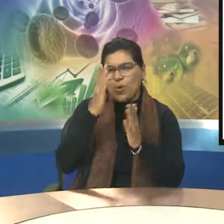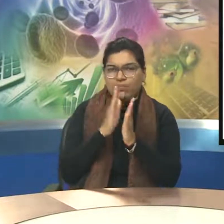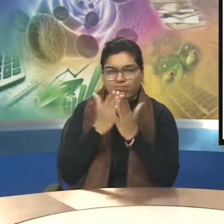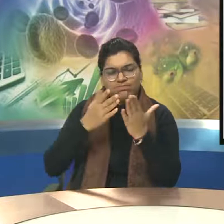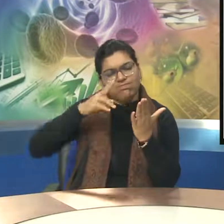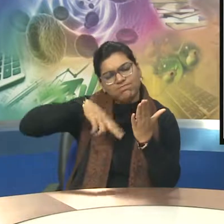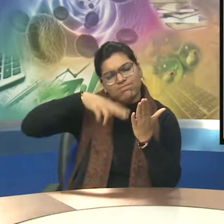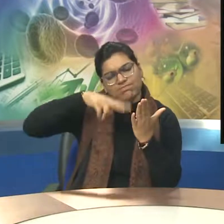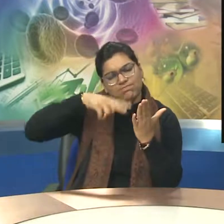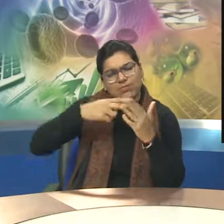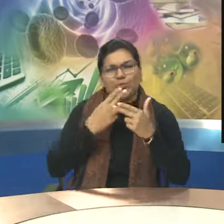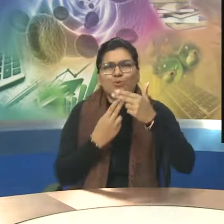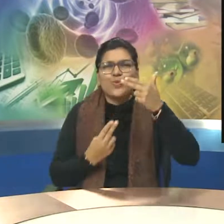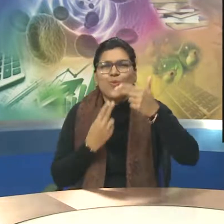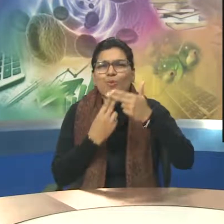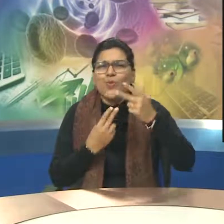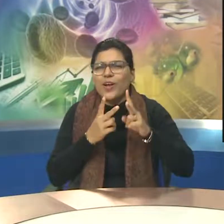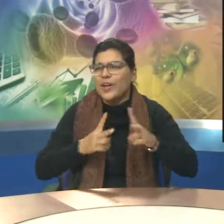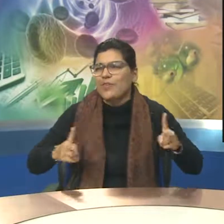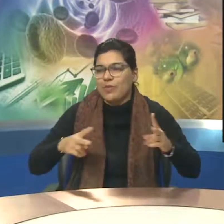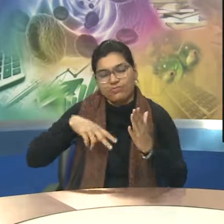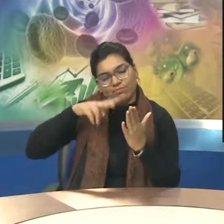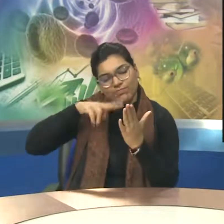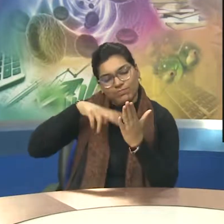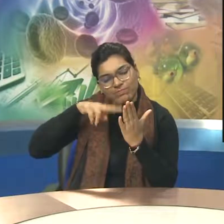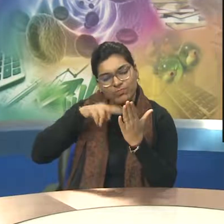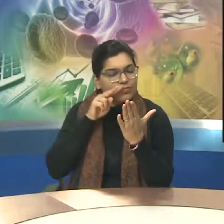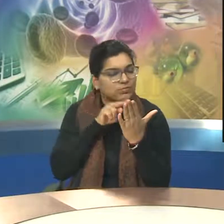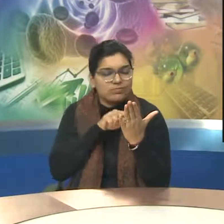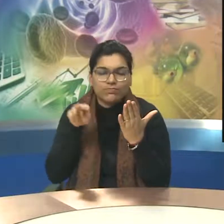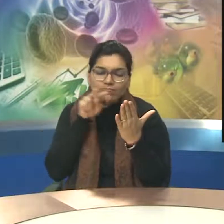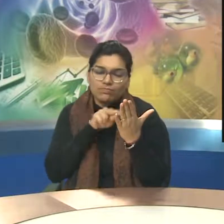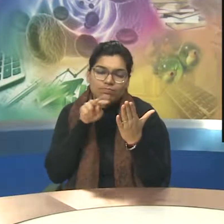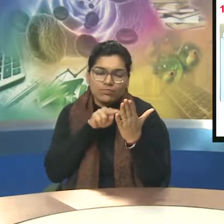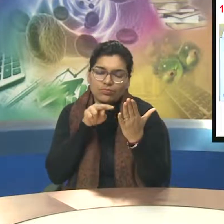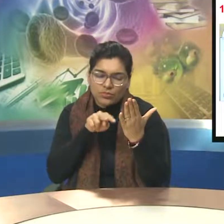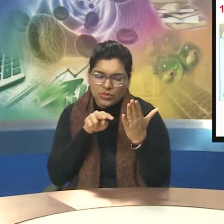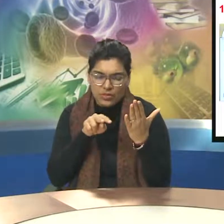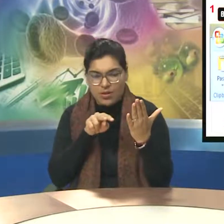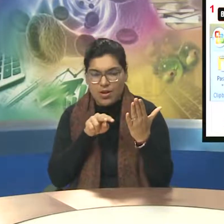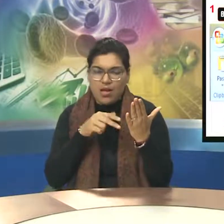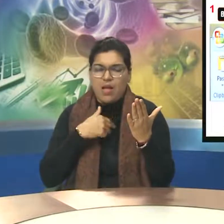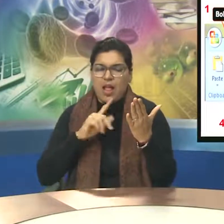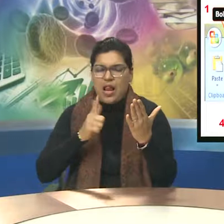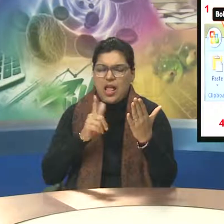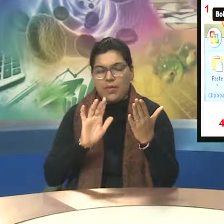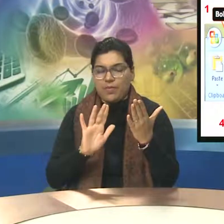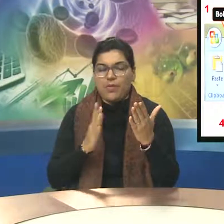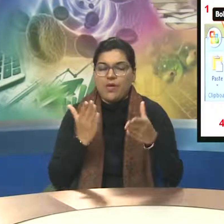What does it mean? Whenever you read a storybook, you